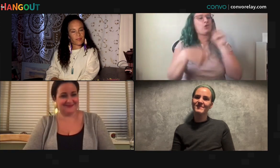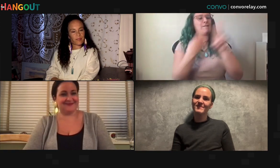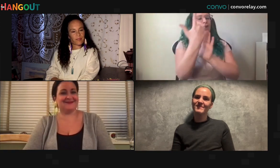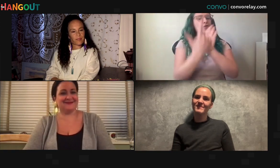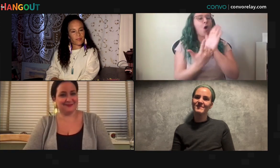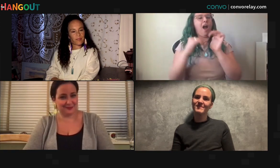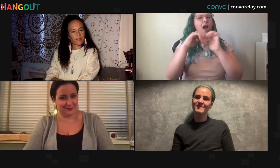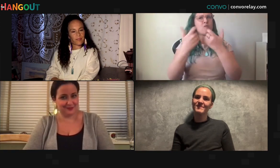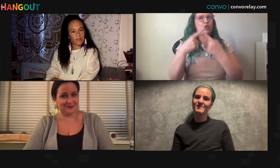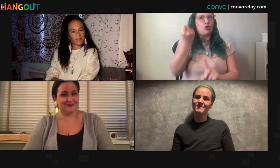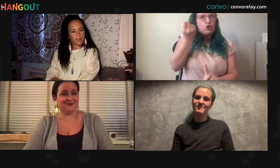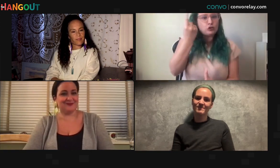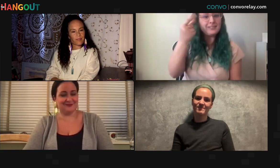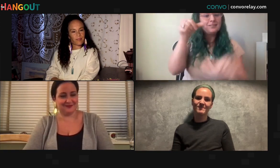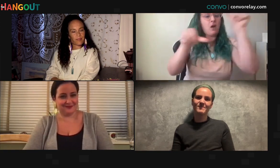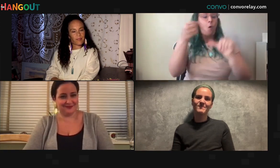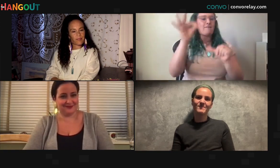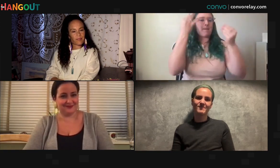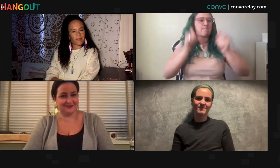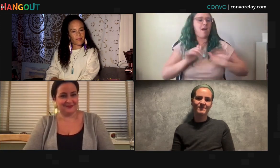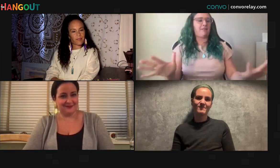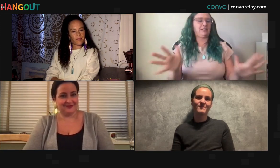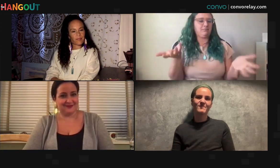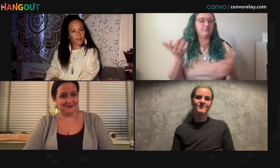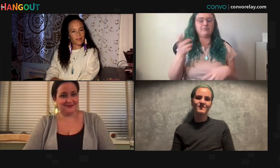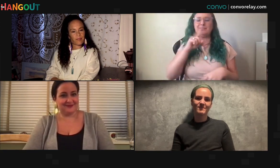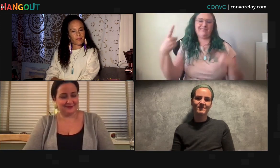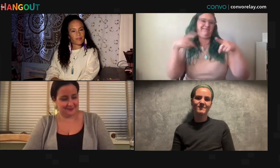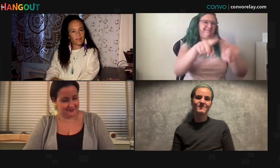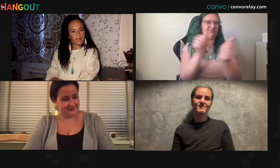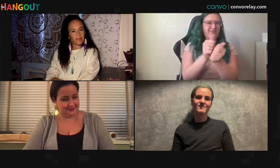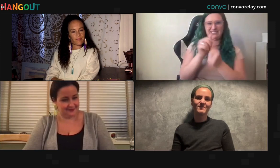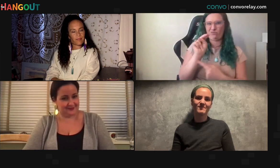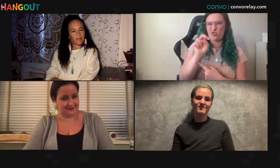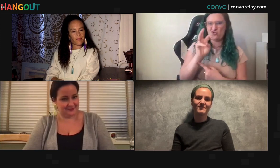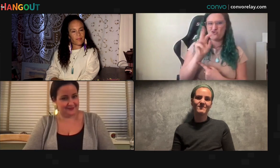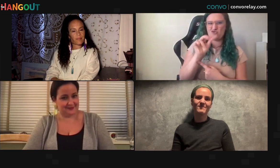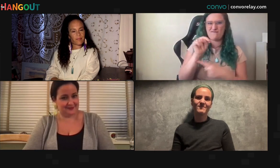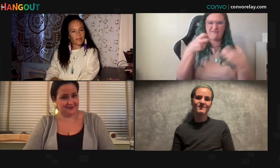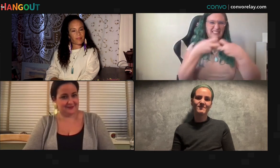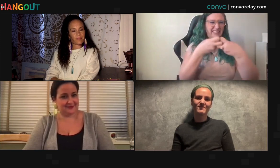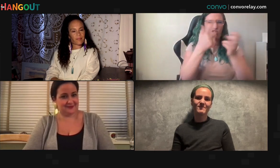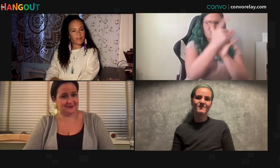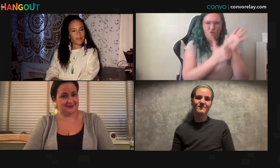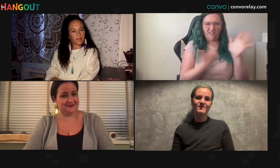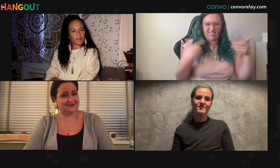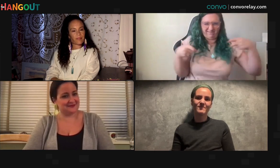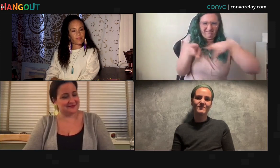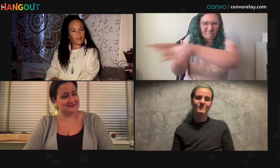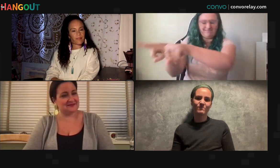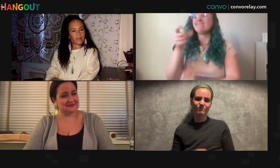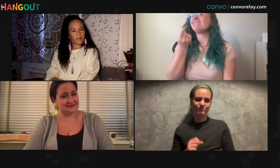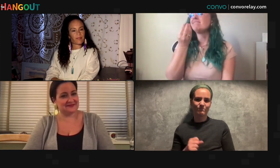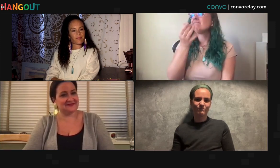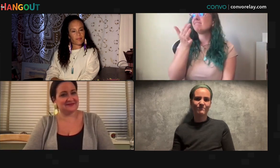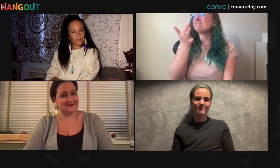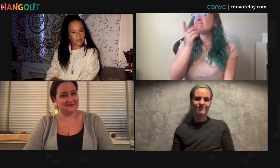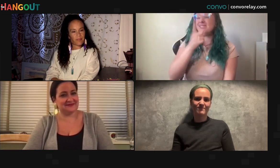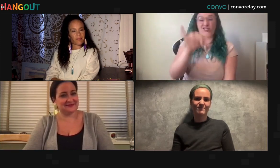doing short online courses explaining universal law, which in turn explains manifestation